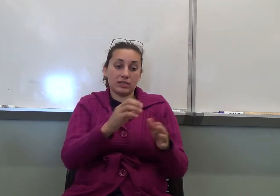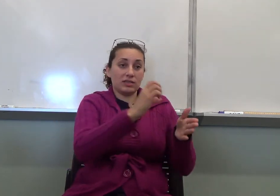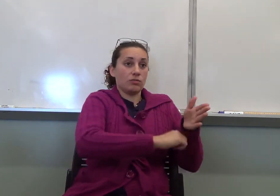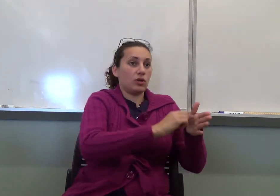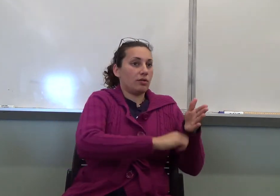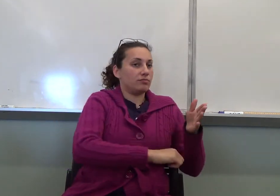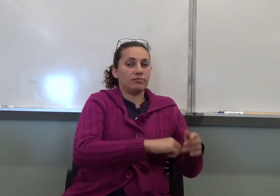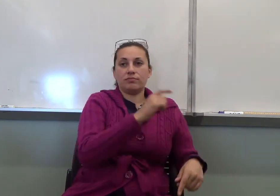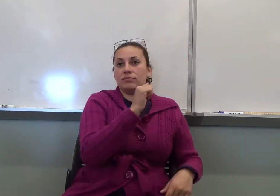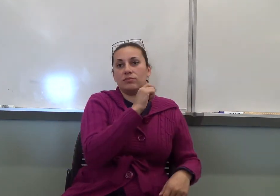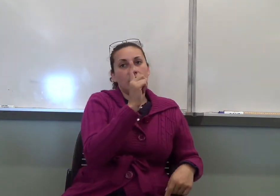switch these around,